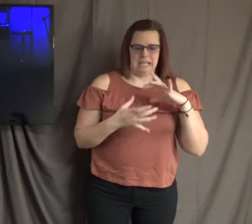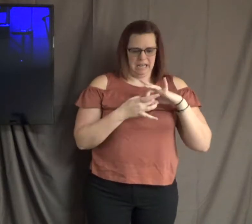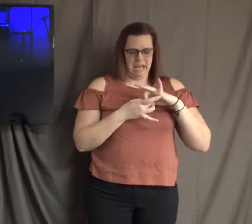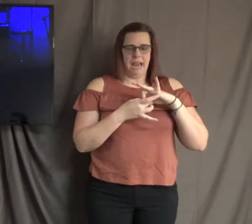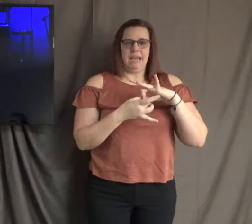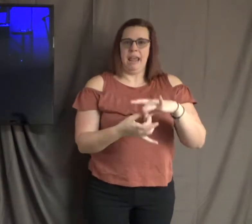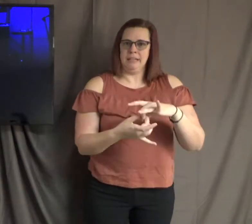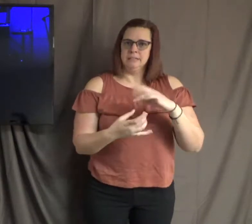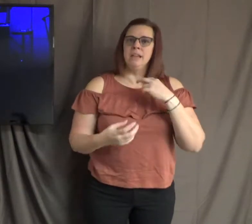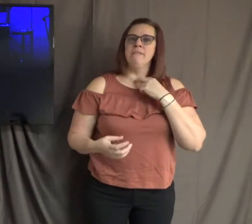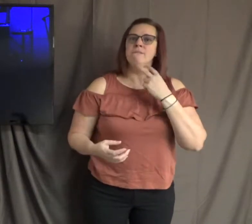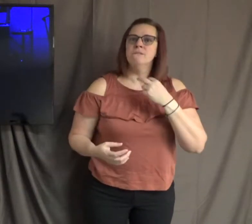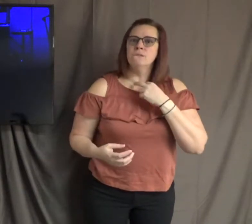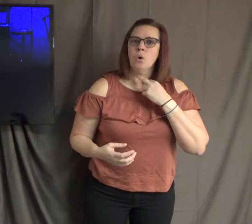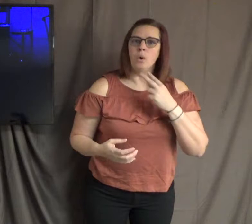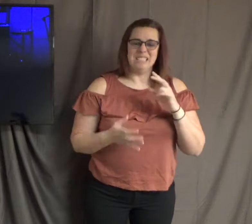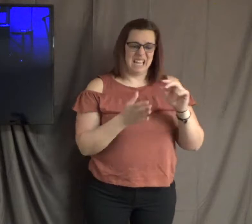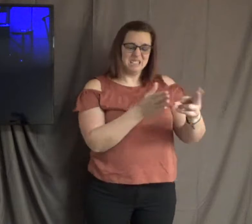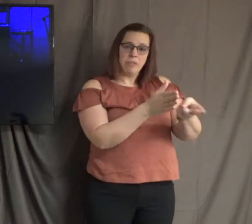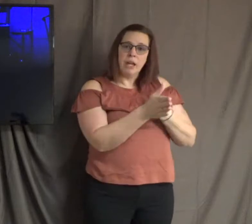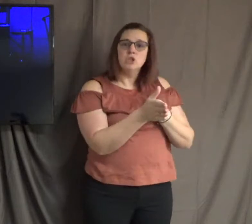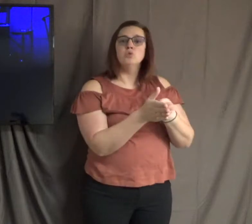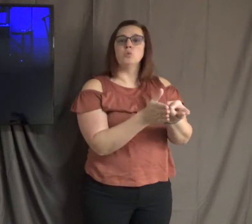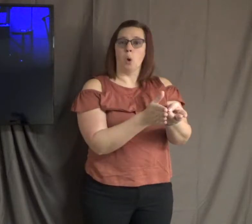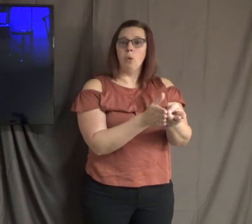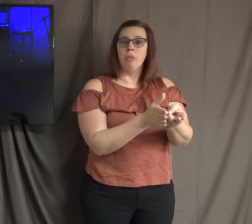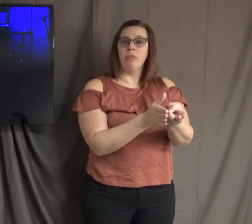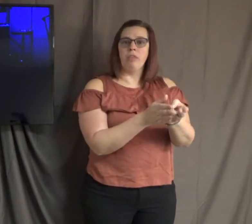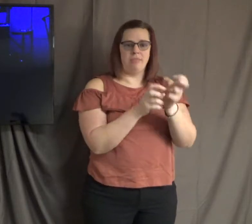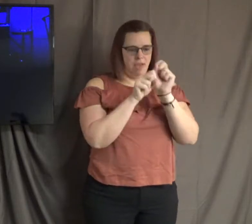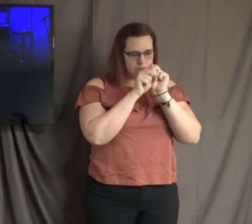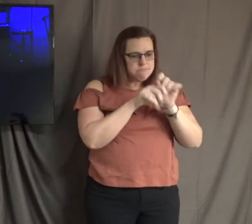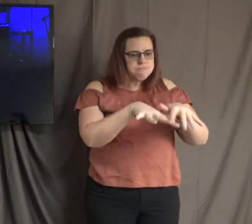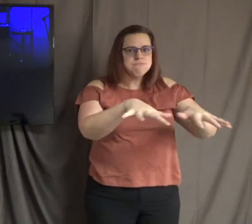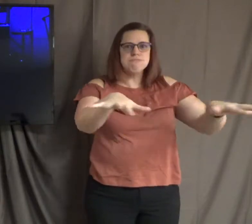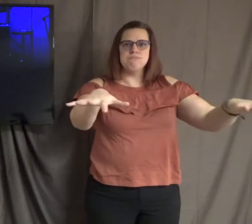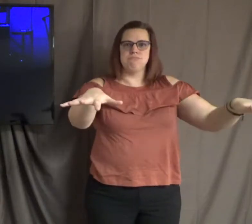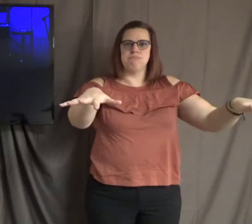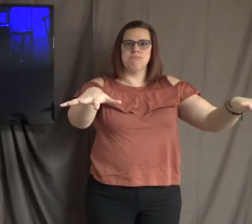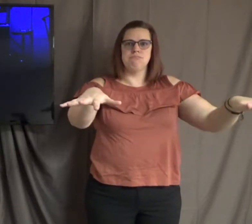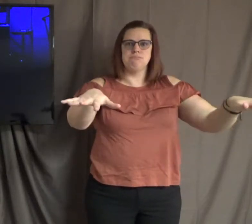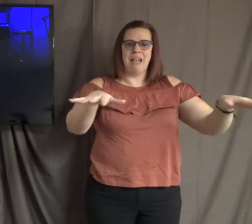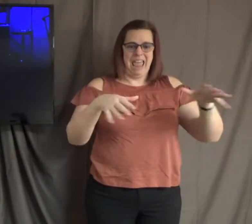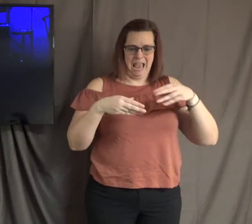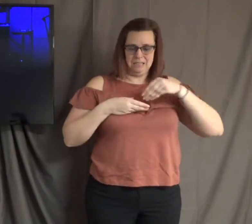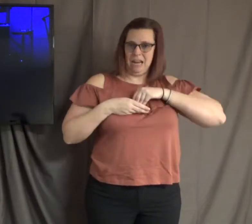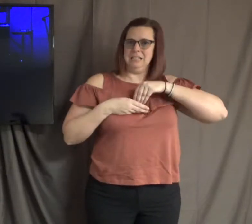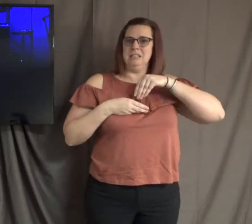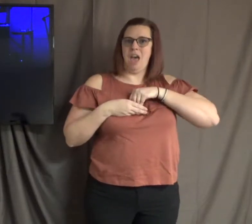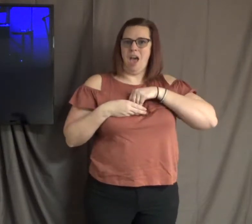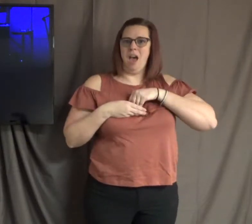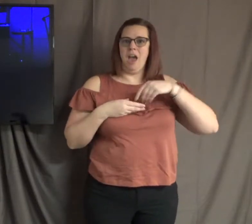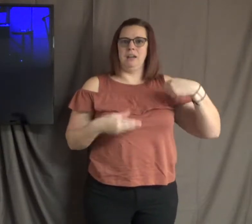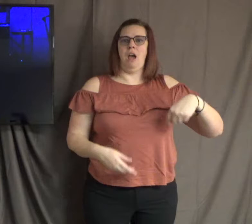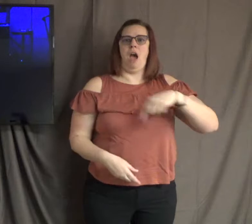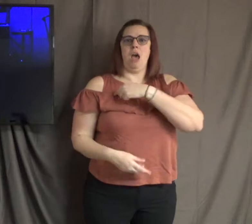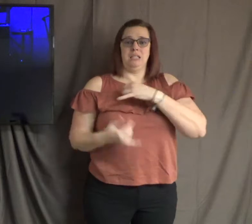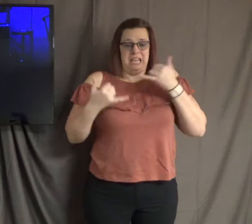us, is the truth that abounds within and as us now and